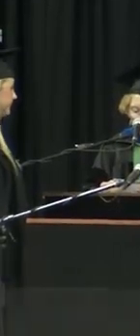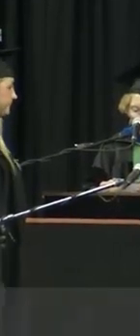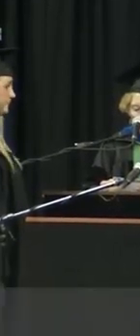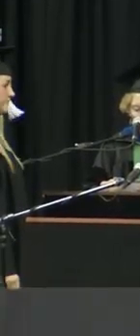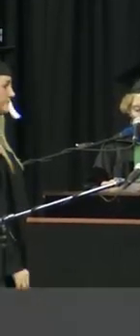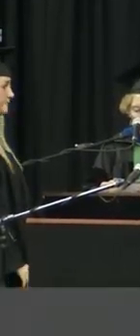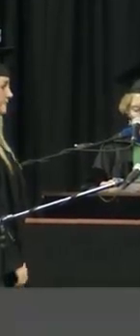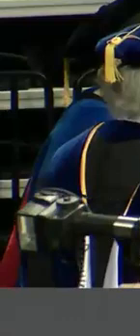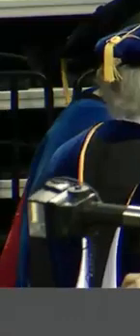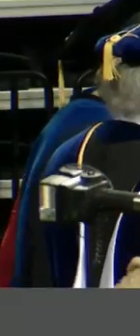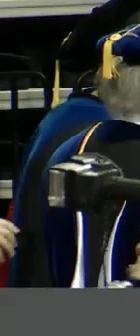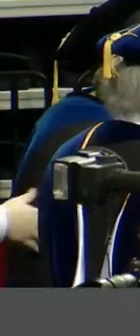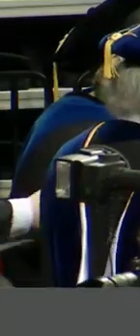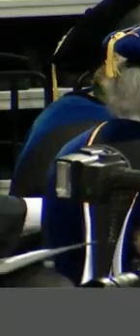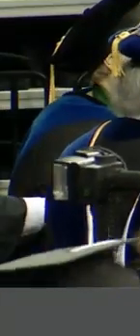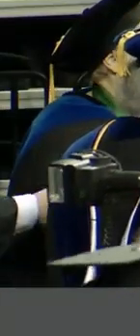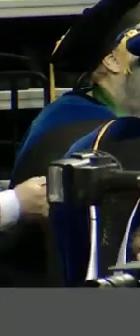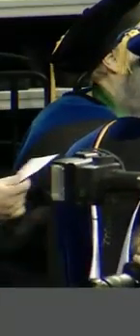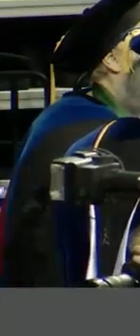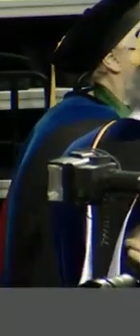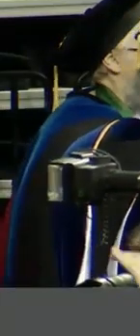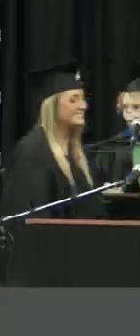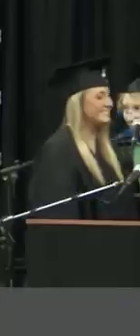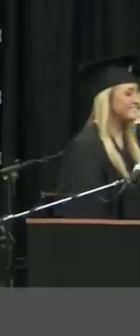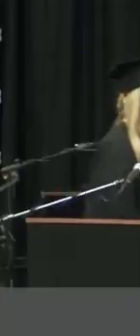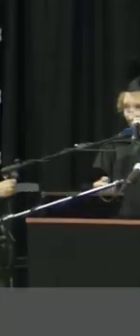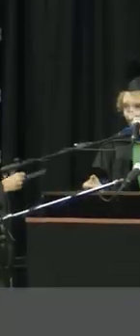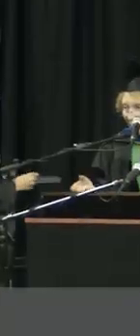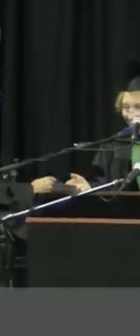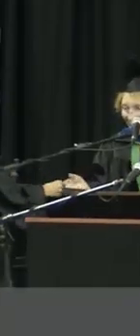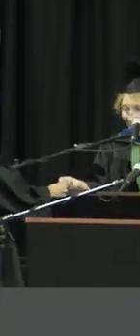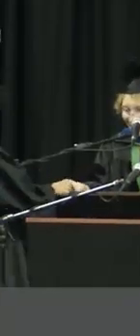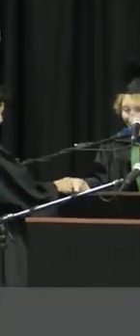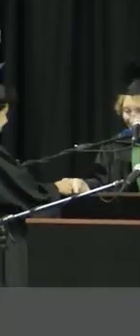Stephen Smith. Katie Ellaby.